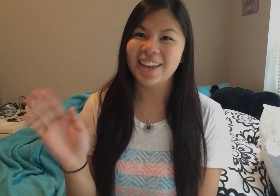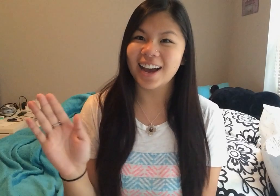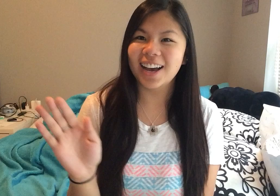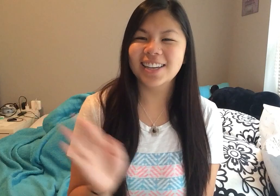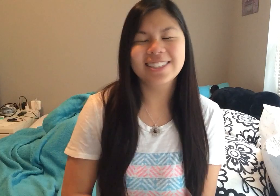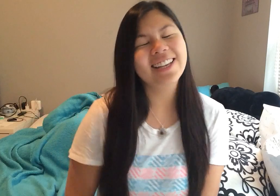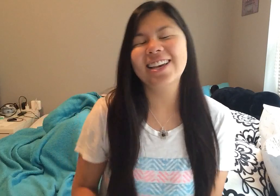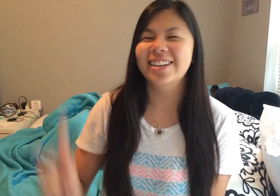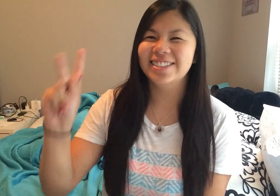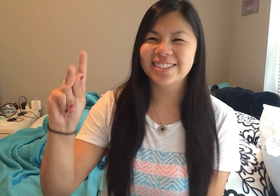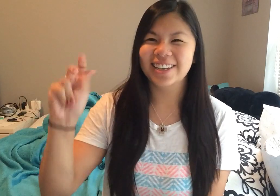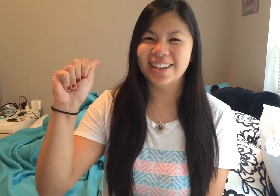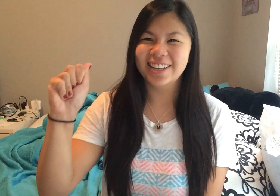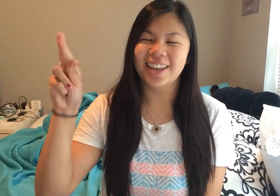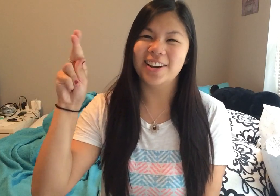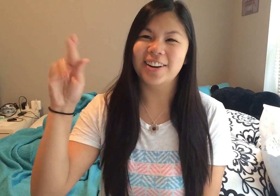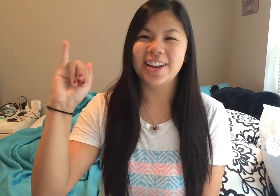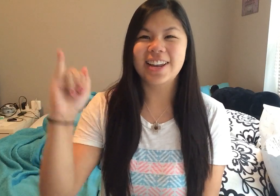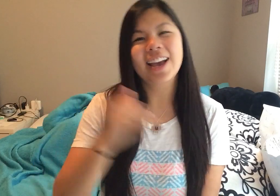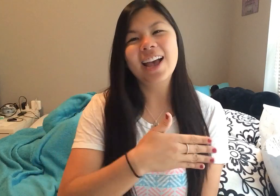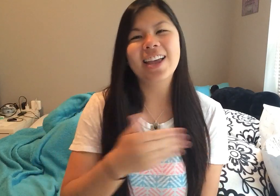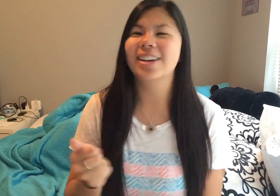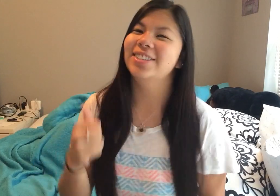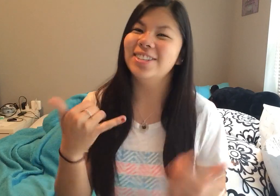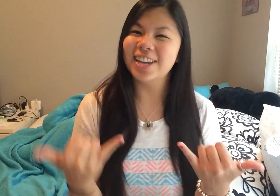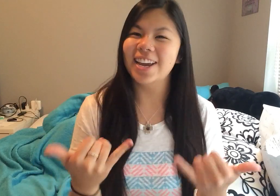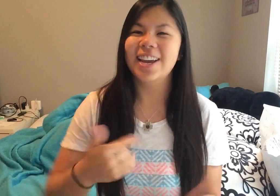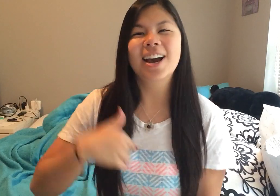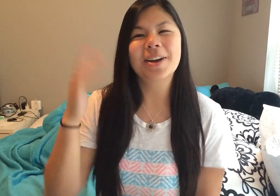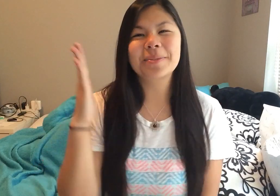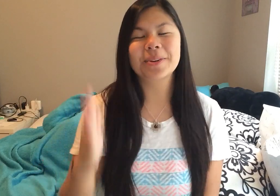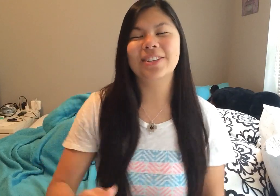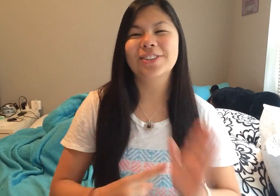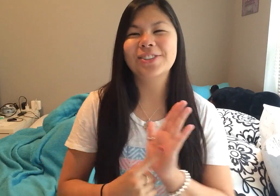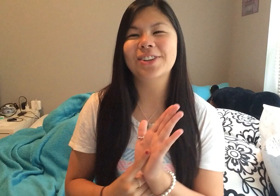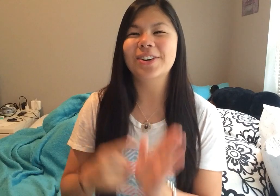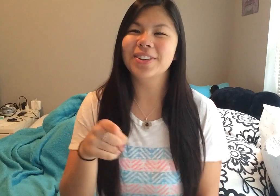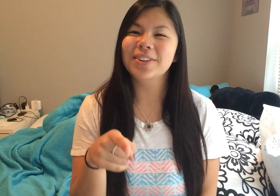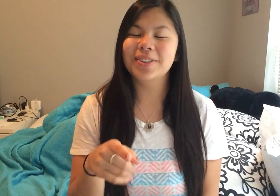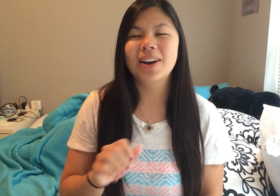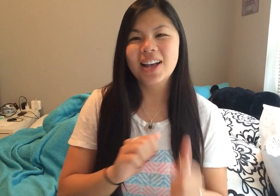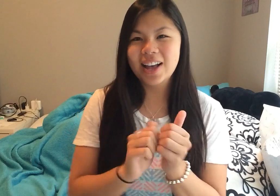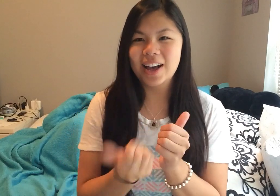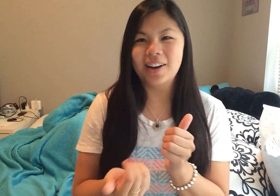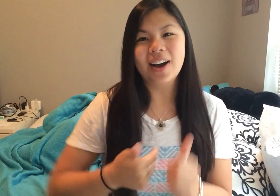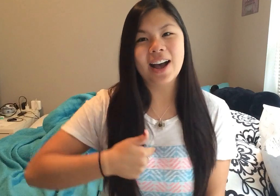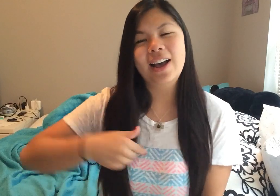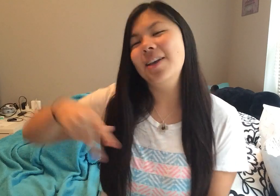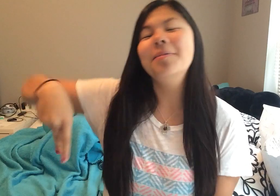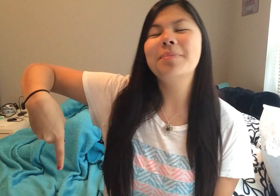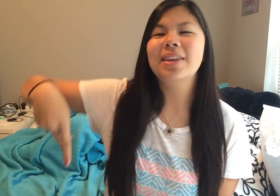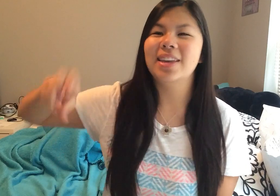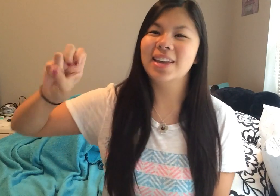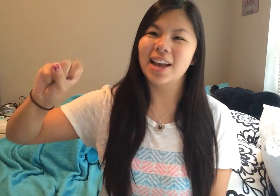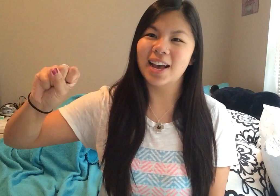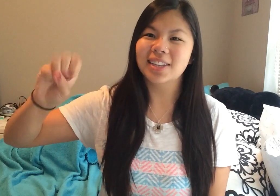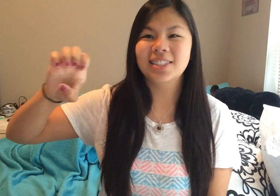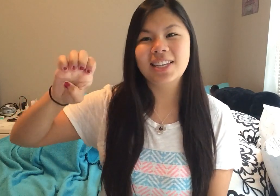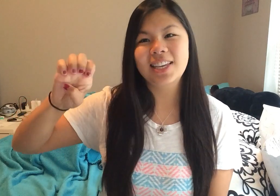Hey guys, it's Carrie, and today I'm going to show you how I